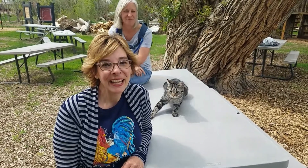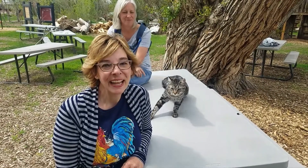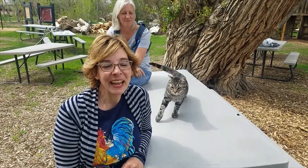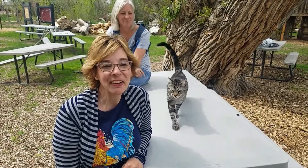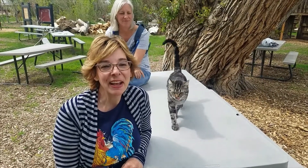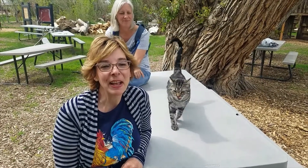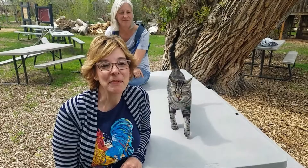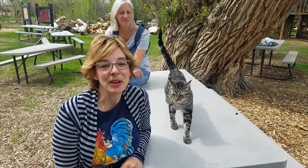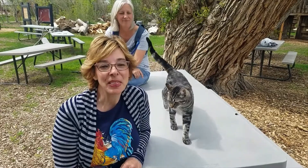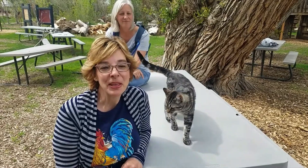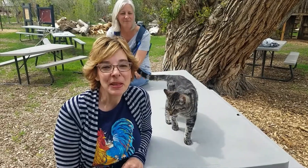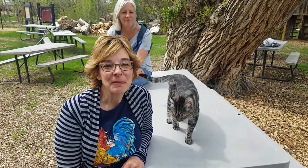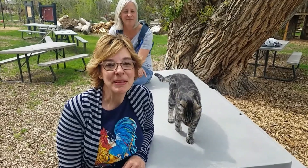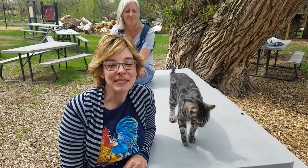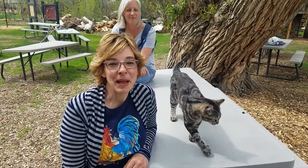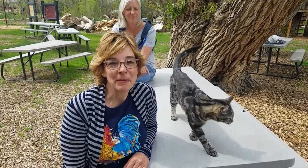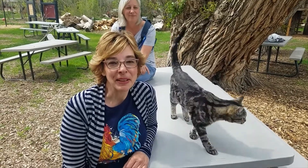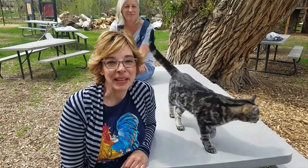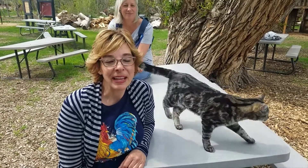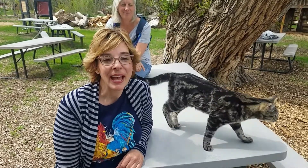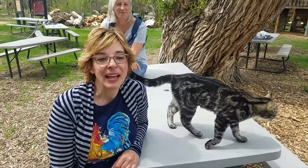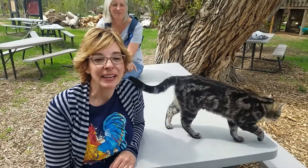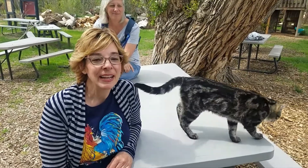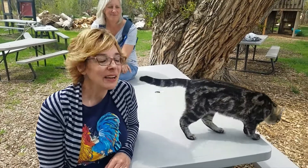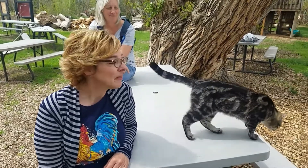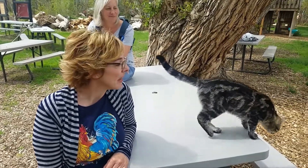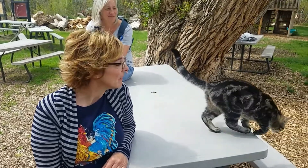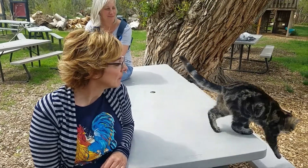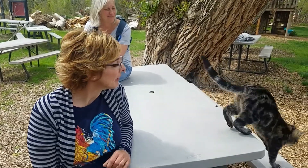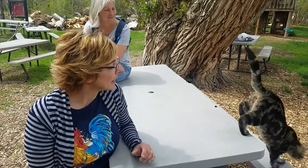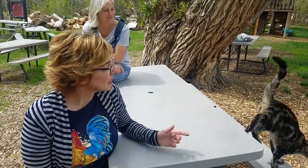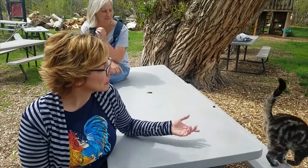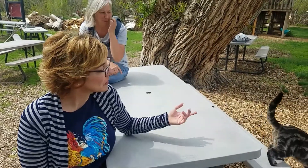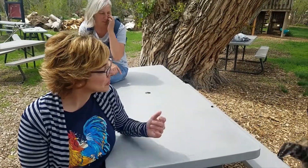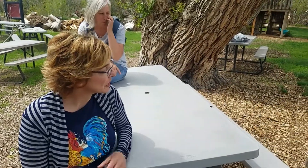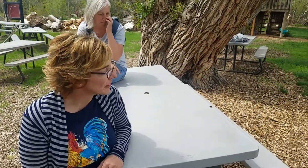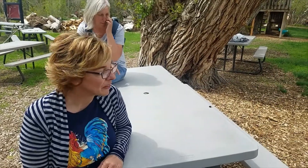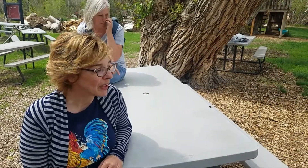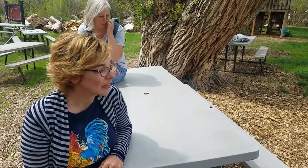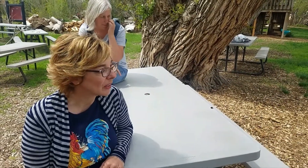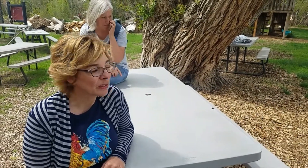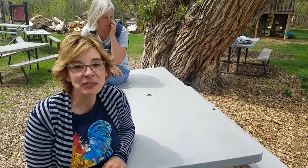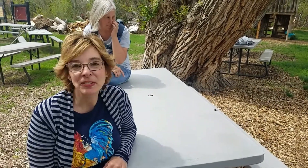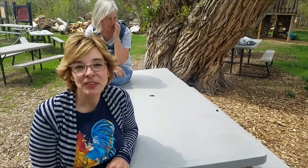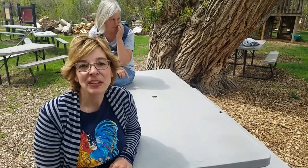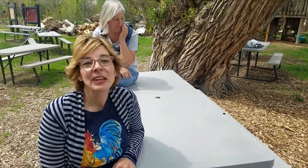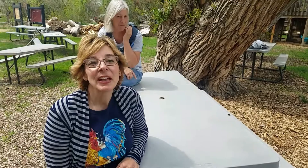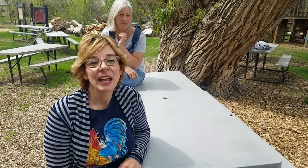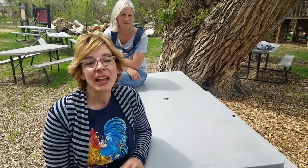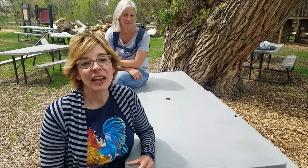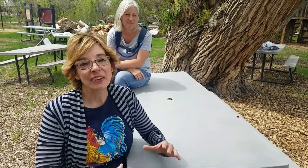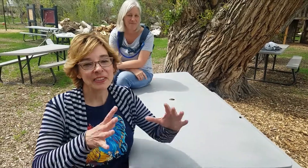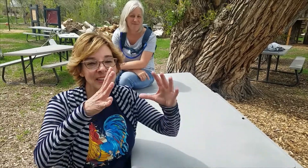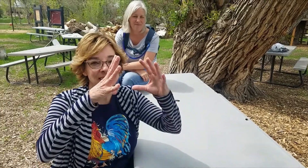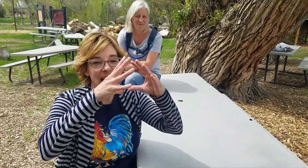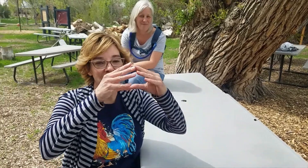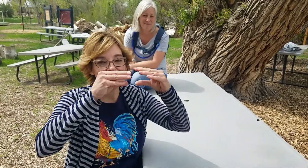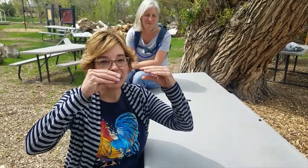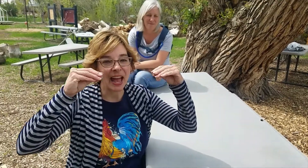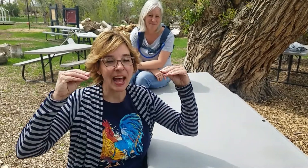Here I am with Miss Emily, and we have Rick with Cheerio on the loose. Here's the sign for cat.